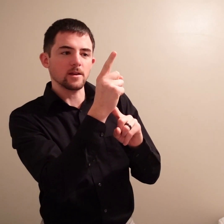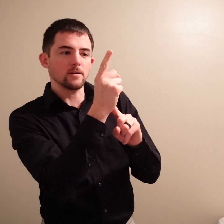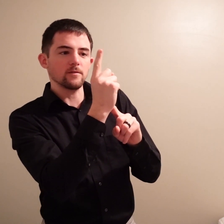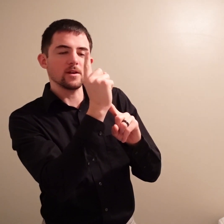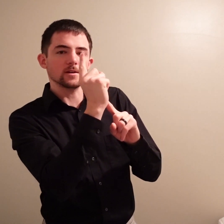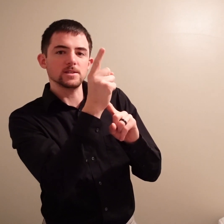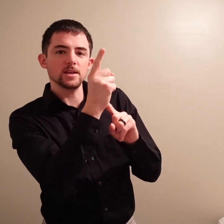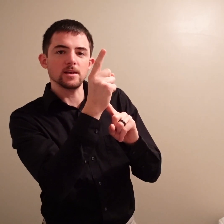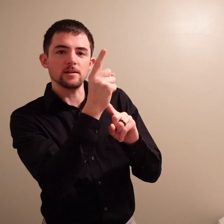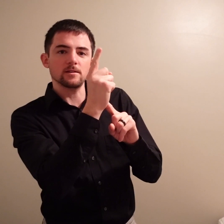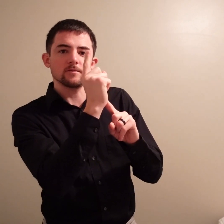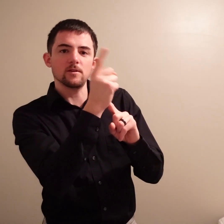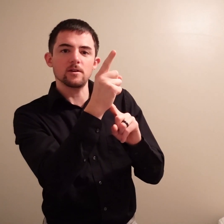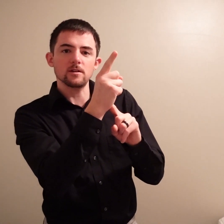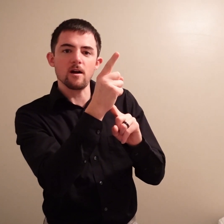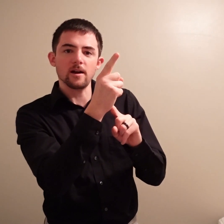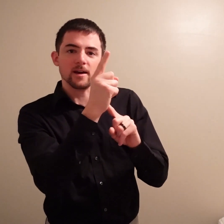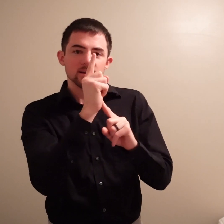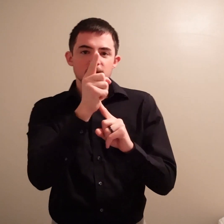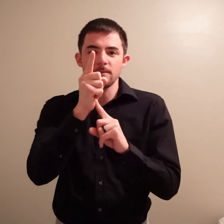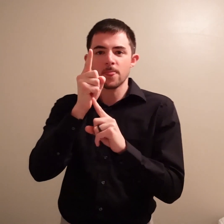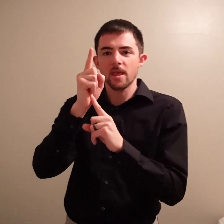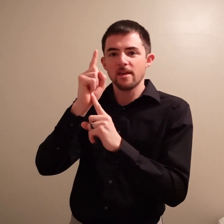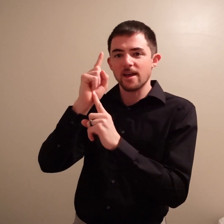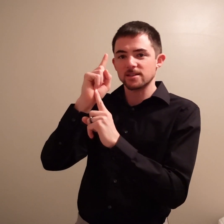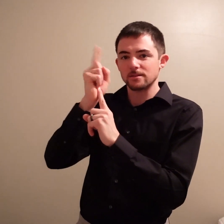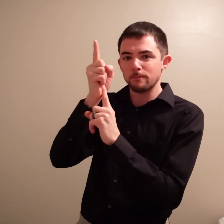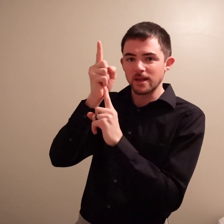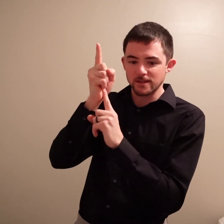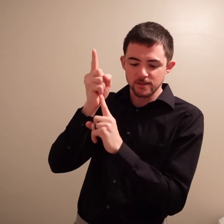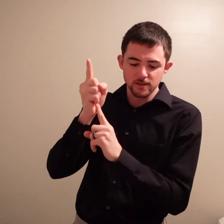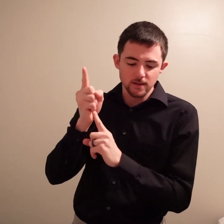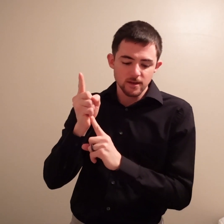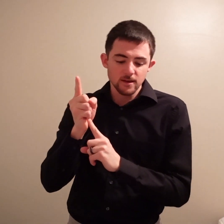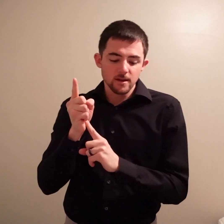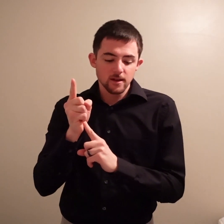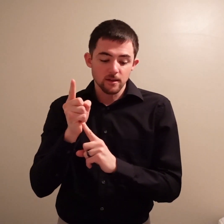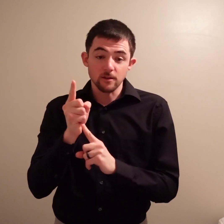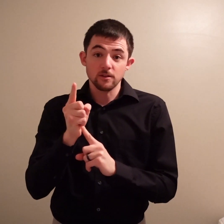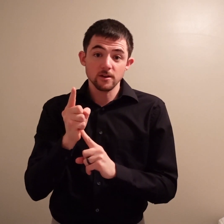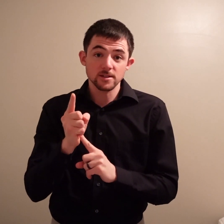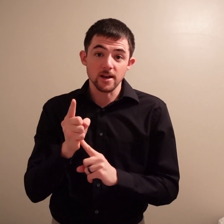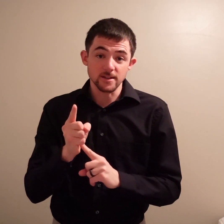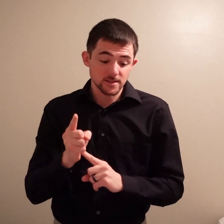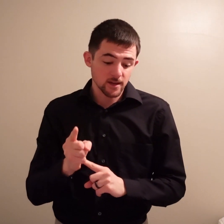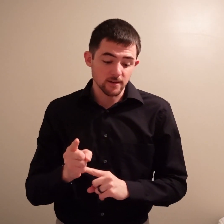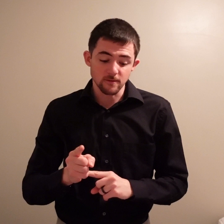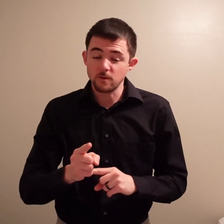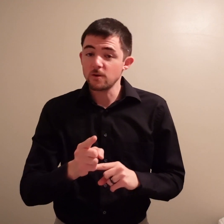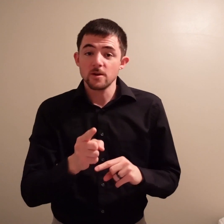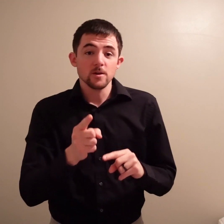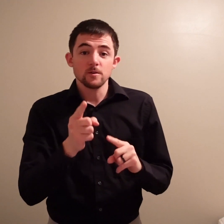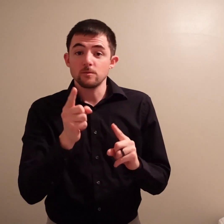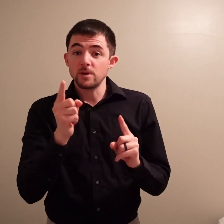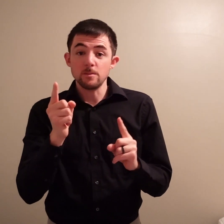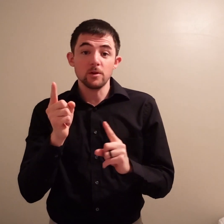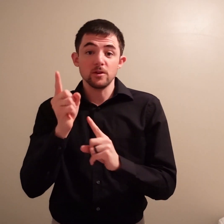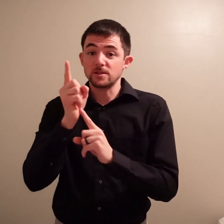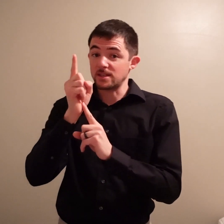your finger's ticking for a clock hand. That's minute. The third sign is second. People use the